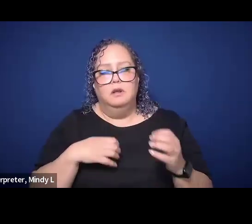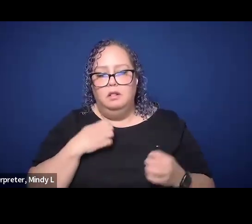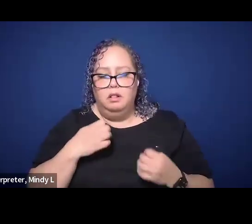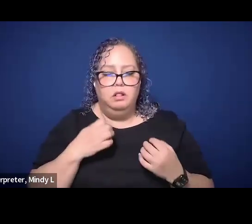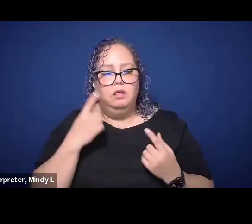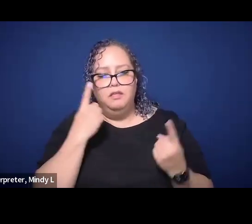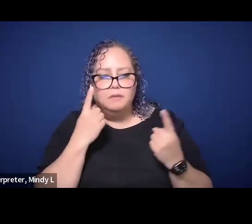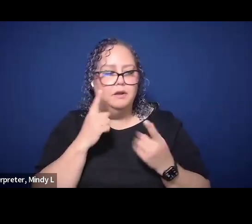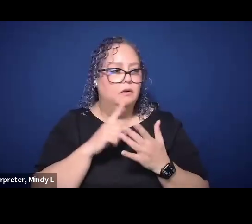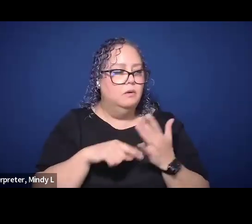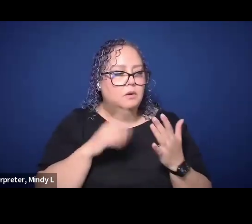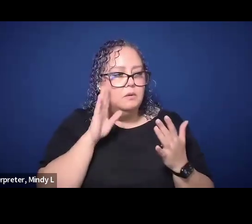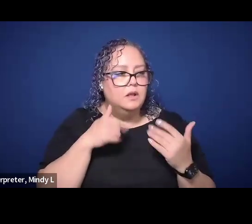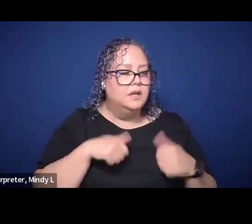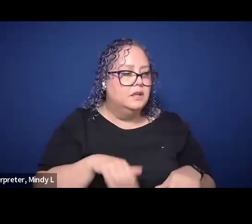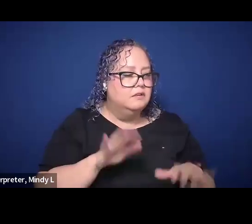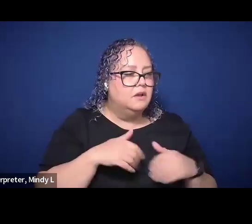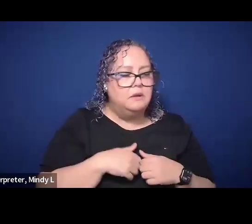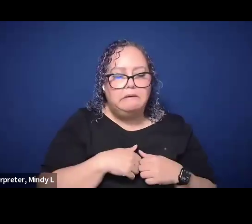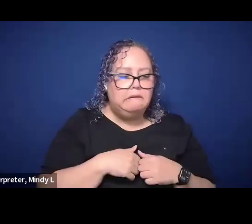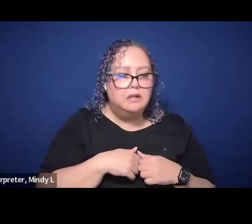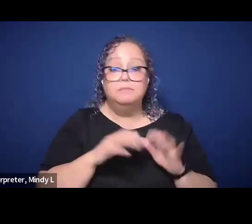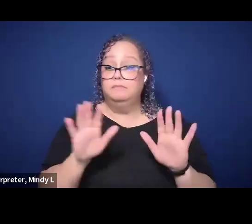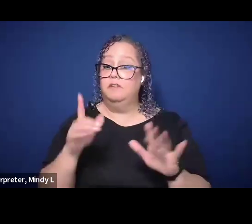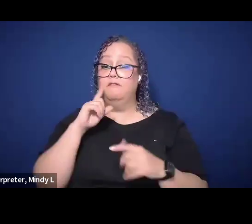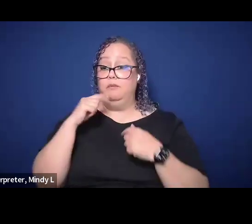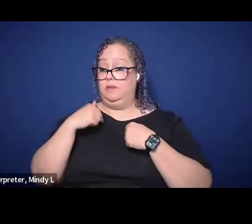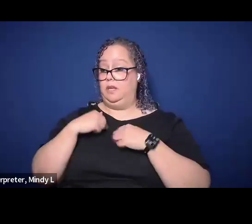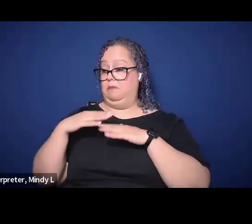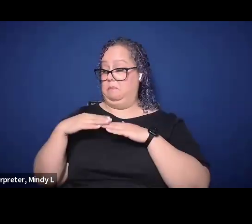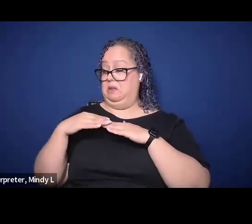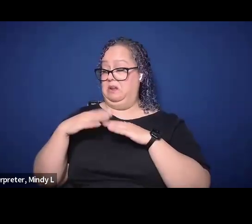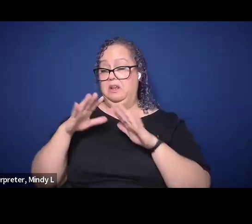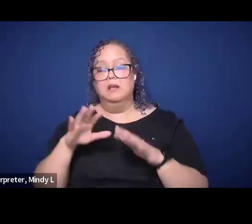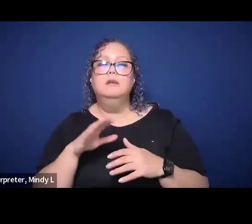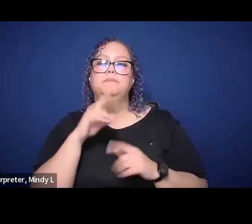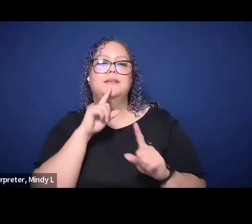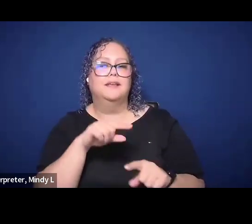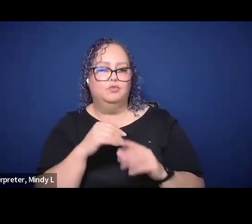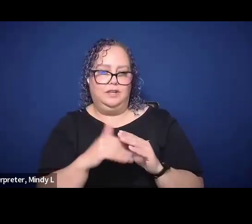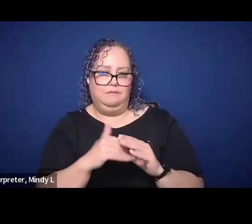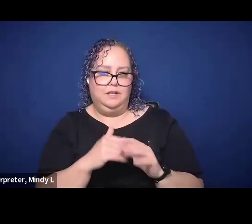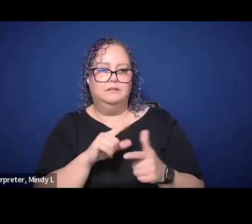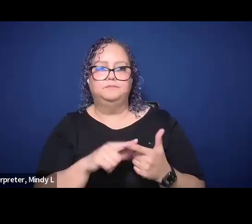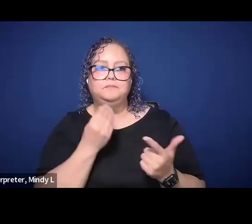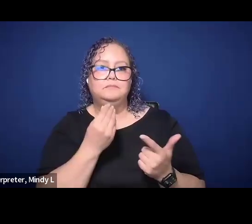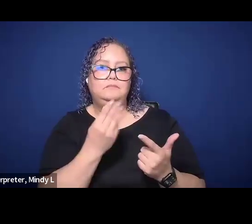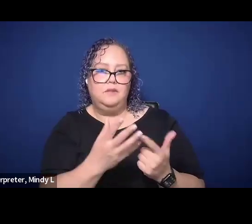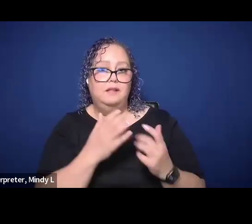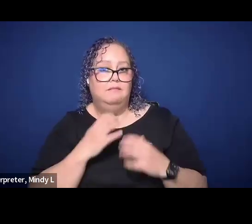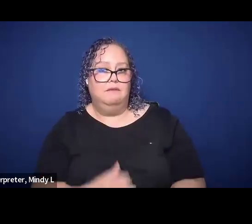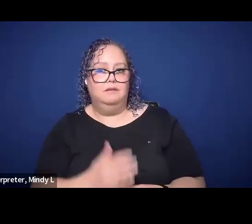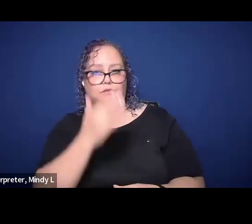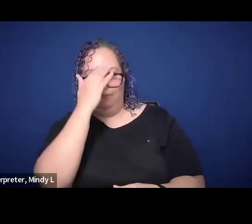plan is answering emails. It's letting clients know that I'm struggling. I don't work